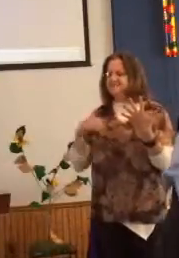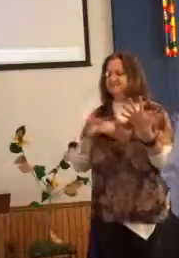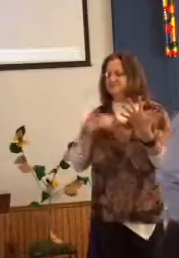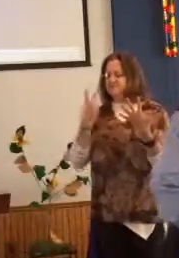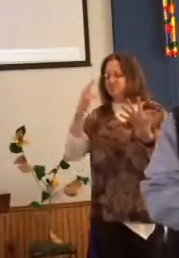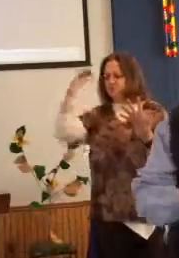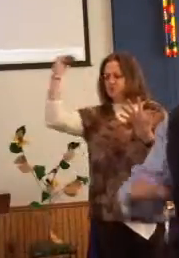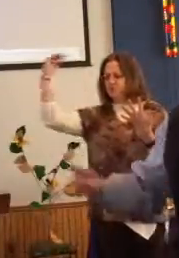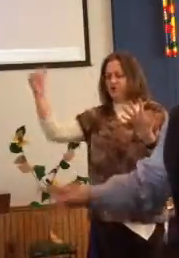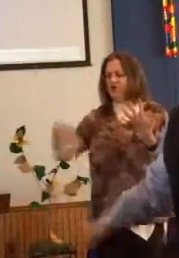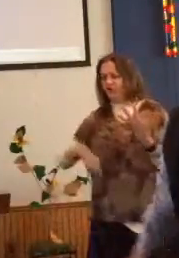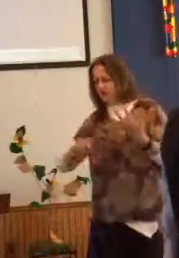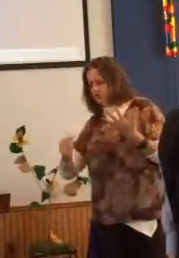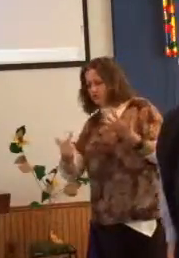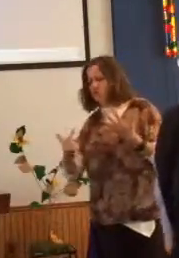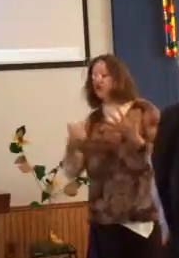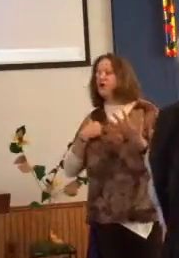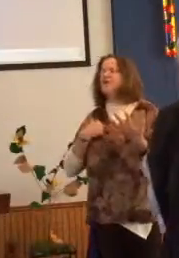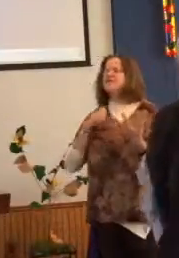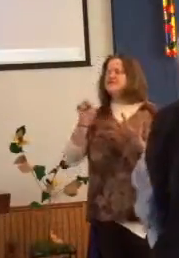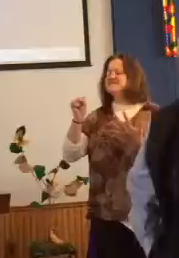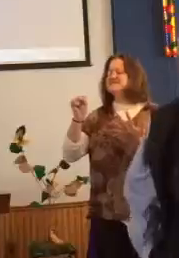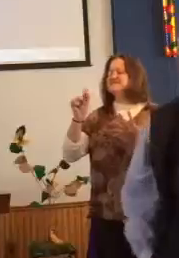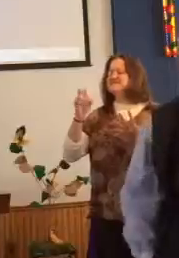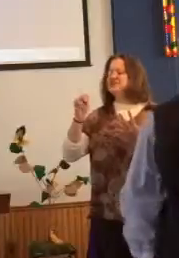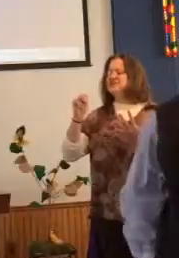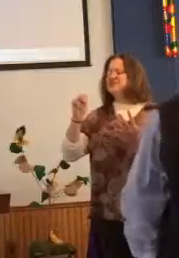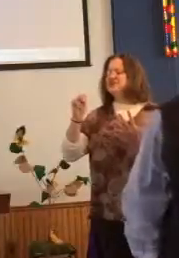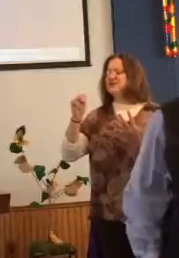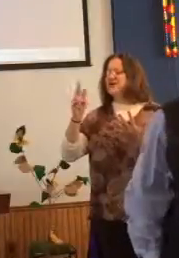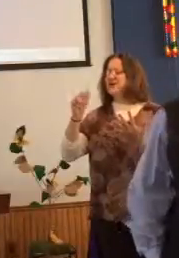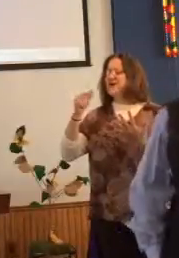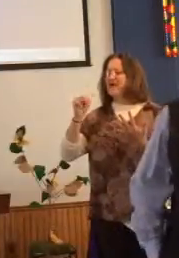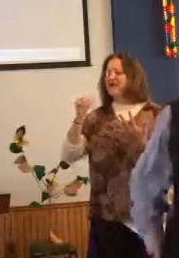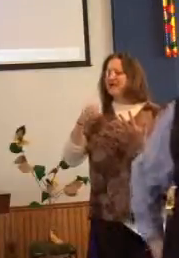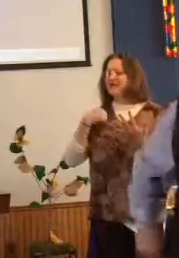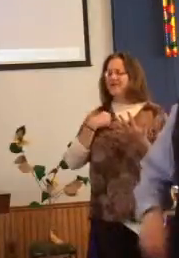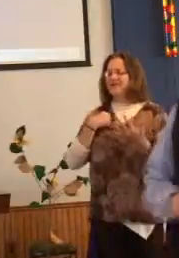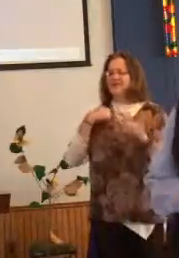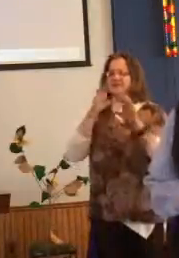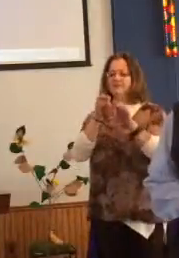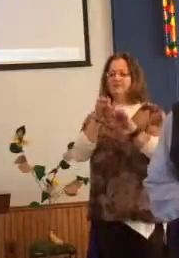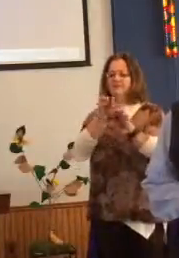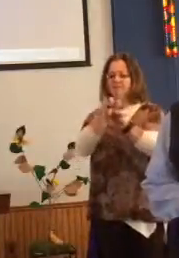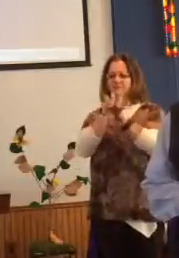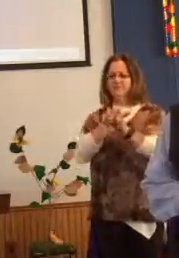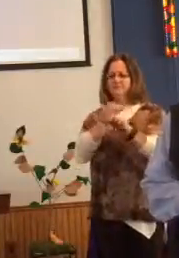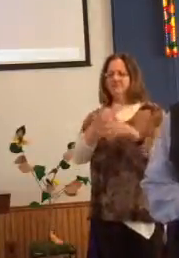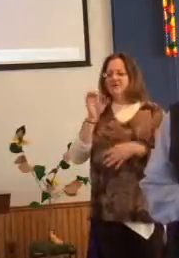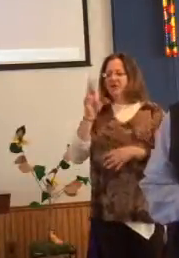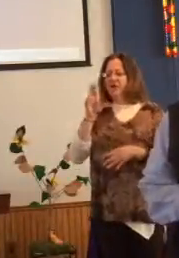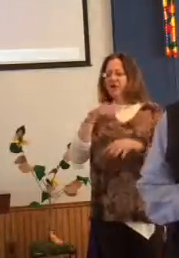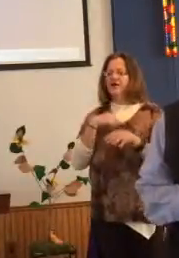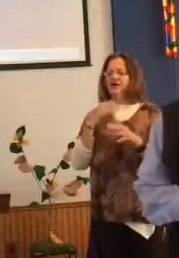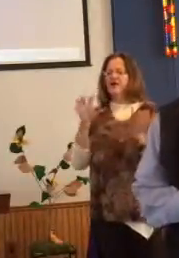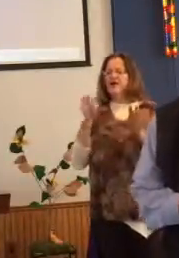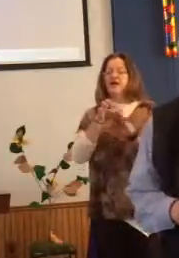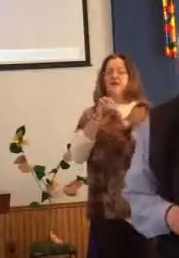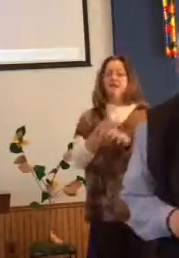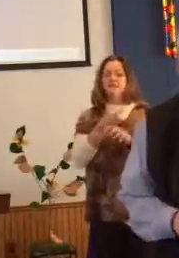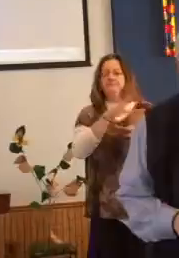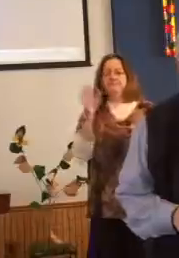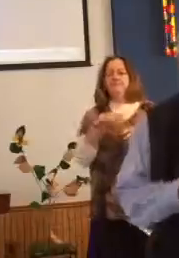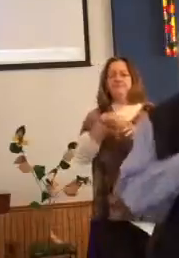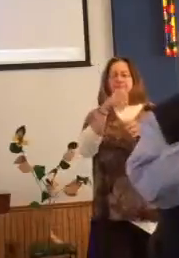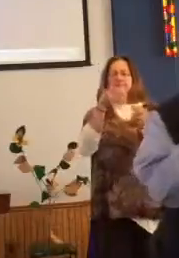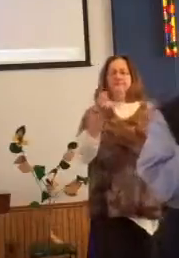dog in the station wagon, and set off. We'd pick a direction and drive for a